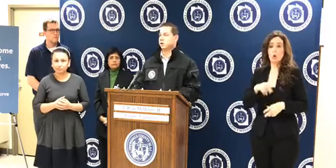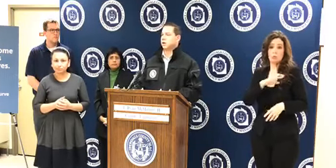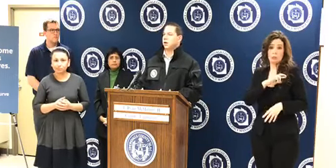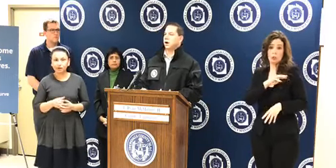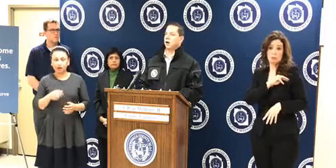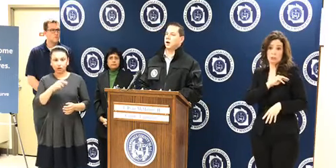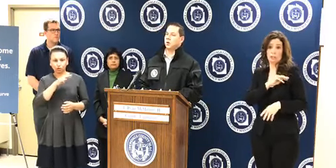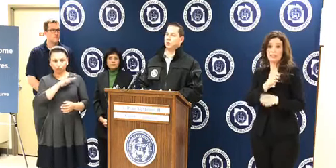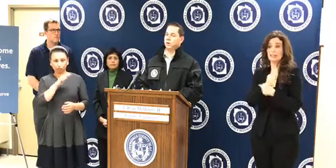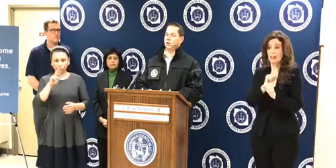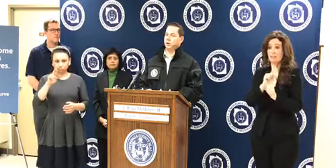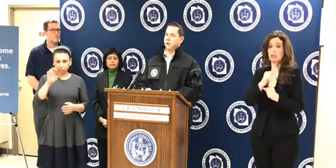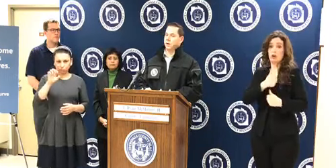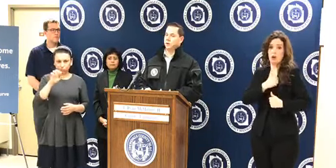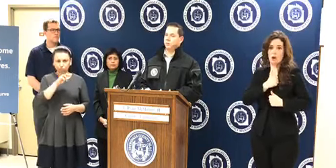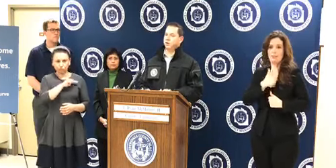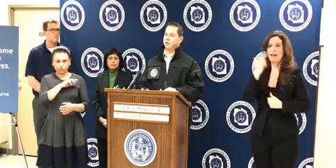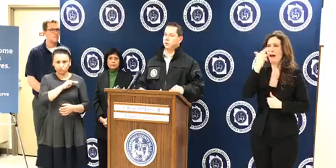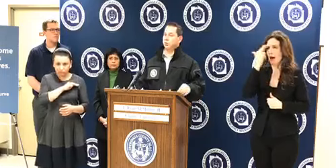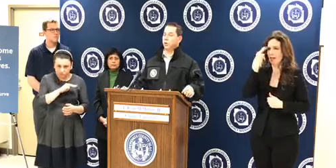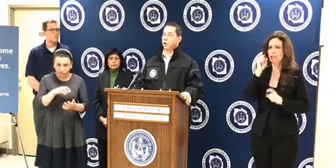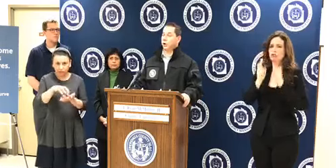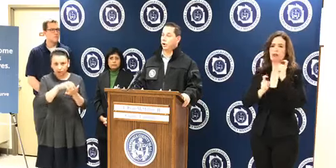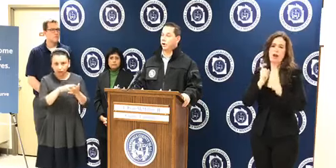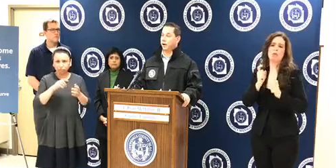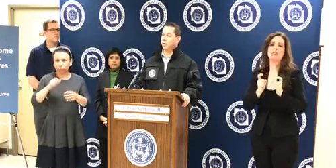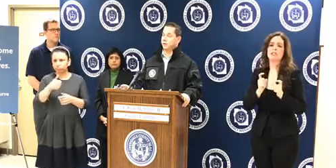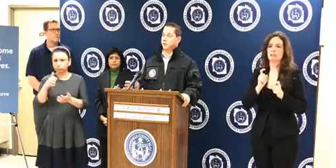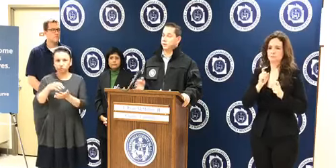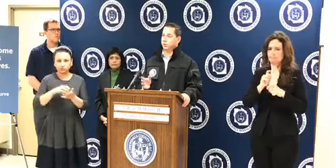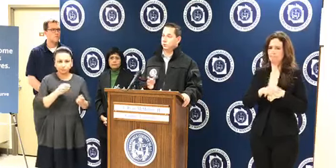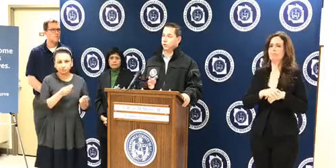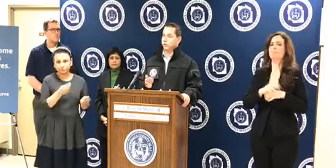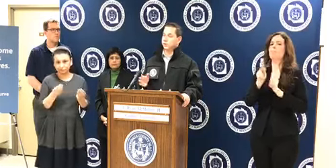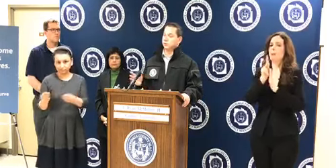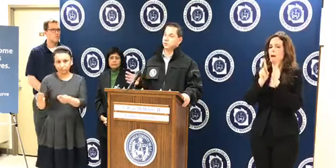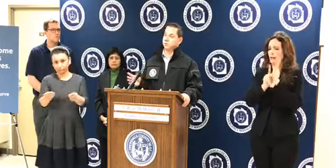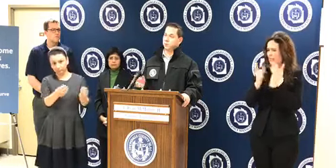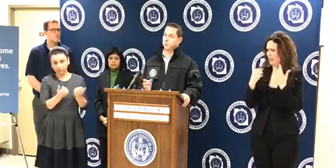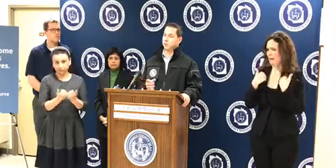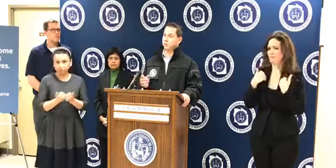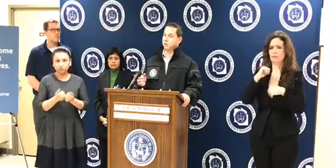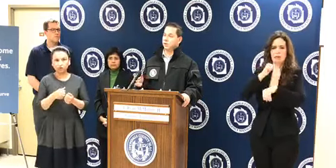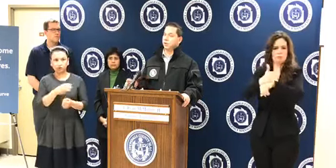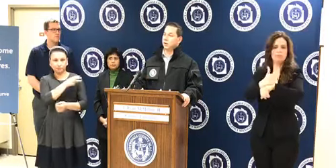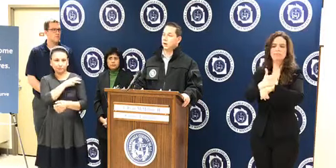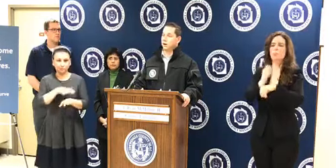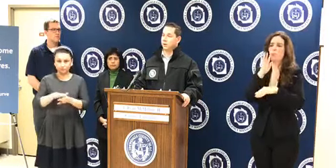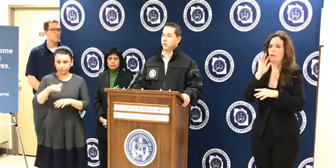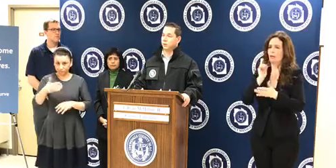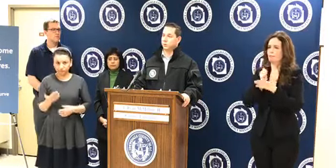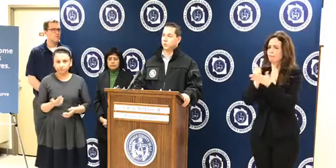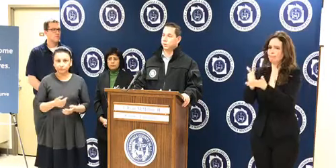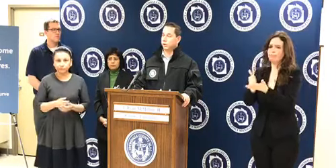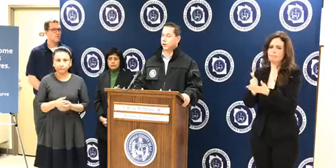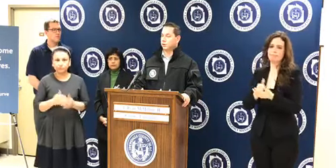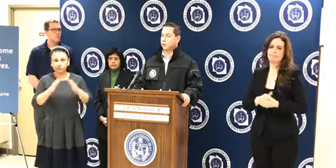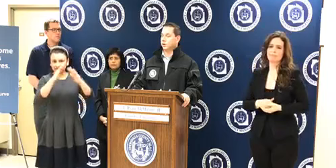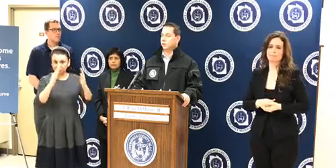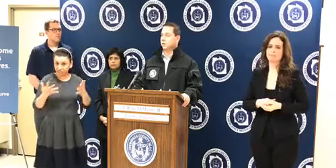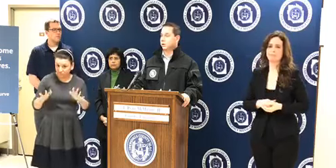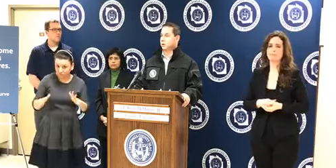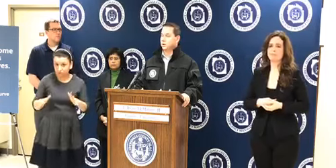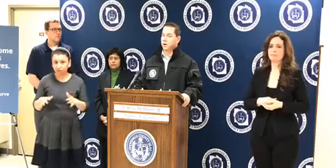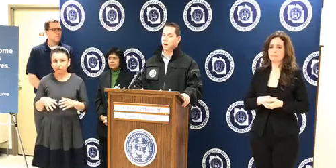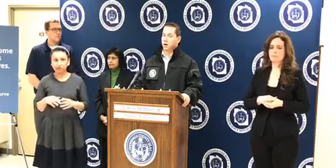Charities. We have been giving protocol on how they are to deal with folks, and specifically folks with who